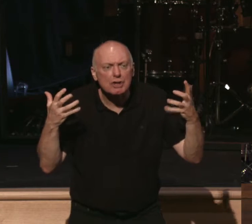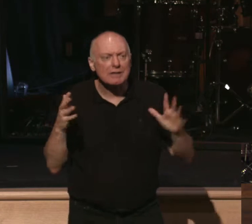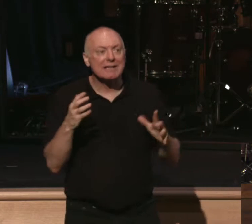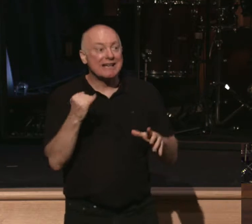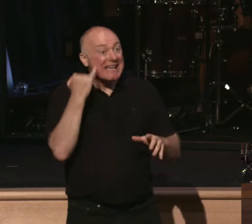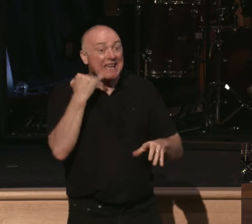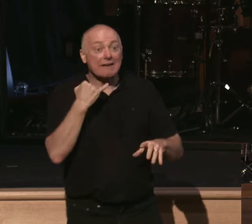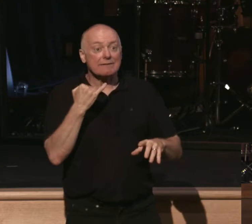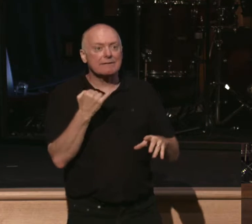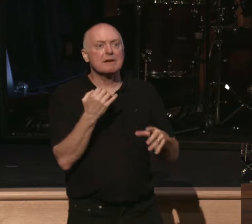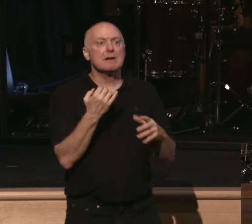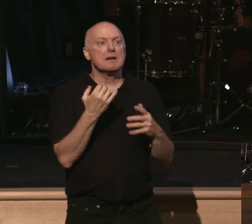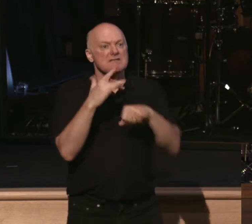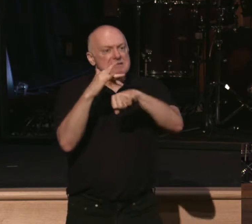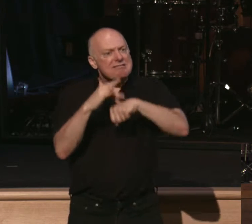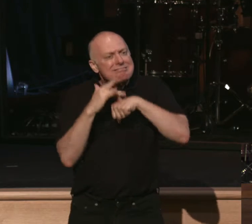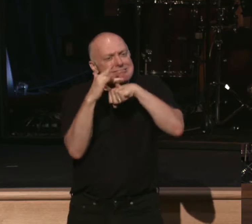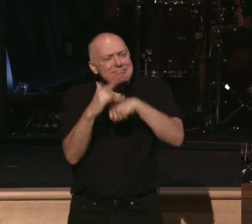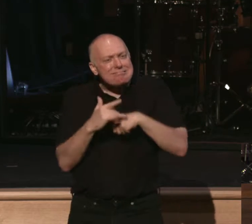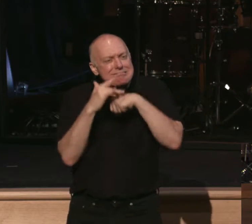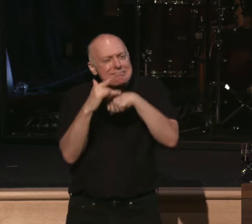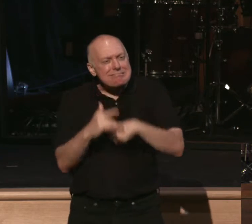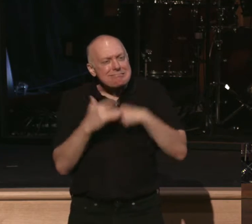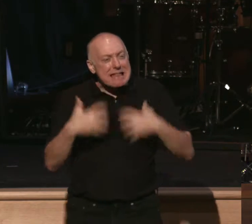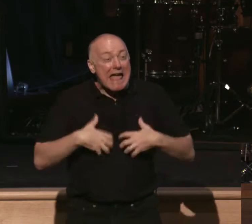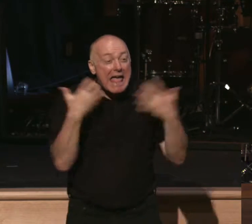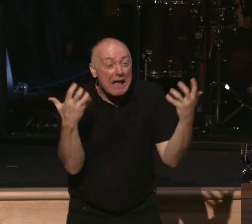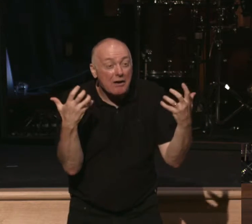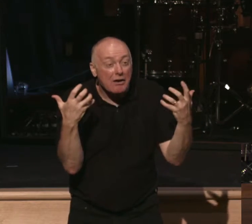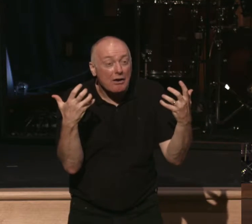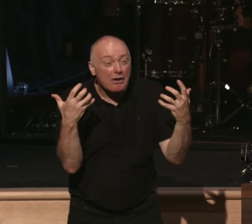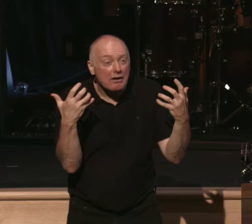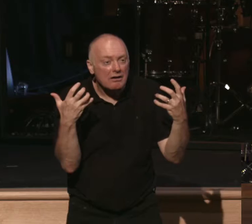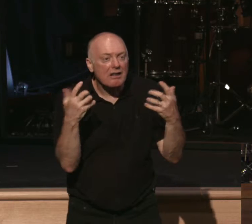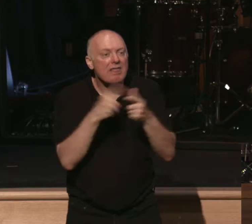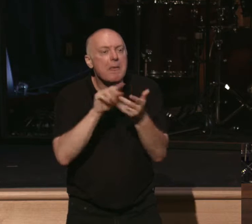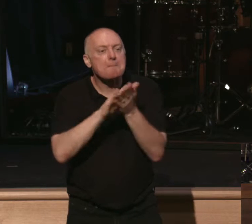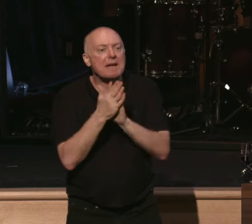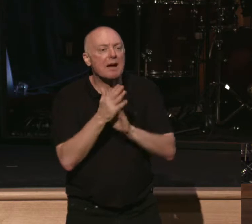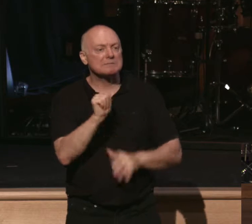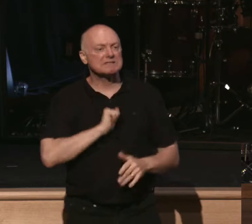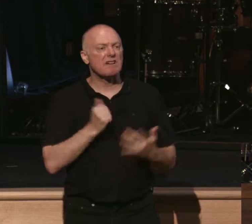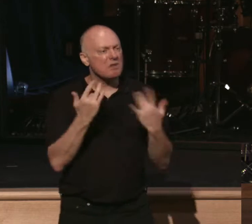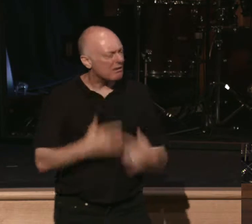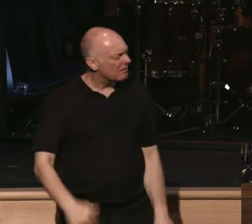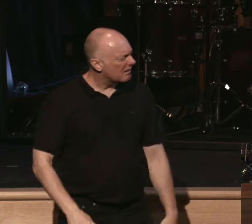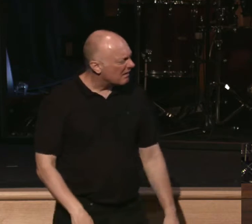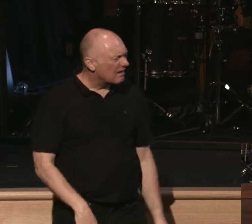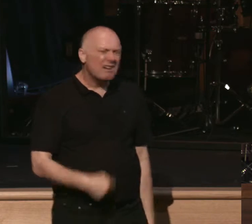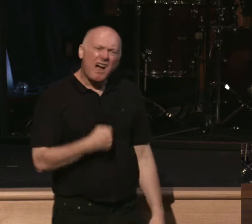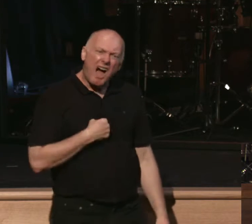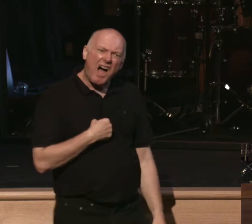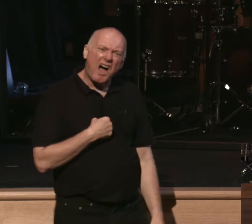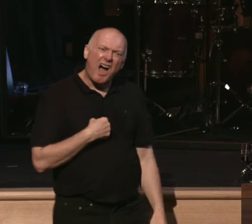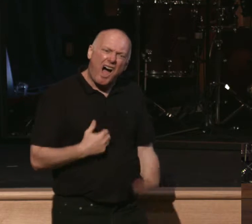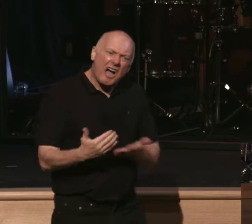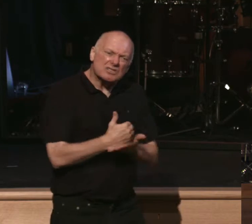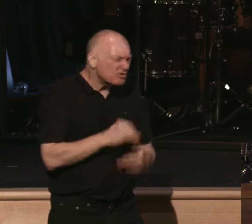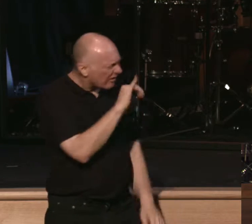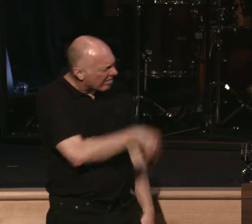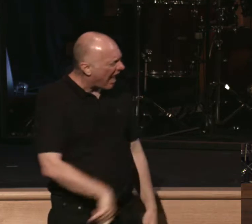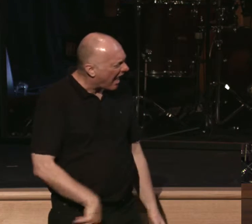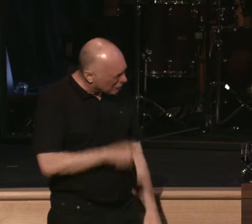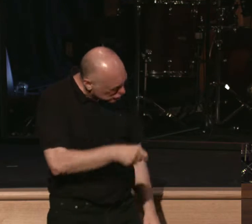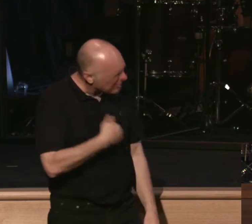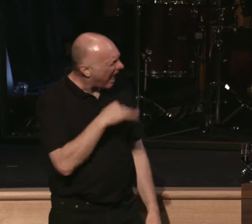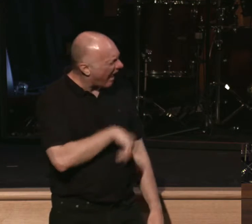if I camp out in anger long enough, that eventually is going to look like self-pity. That I deserve what I want, I'm not getting it.